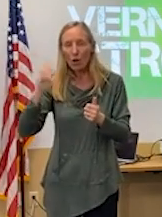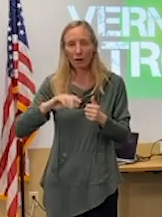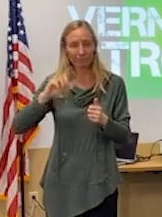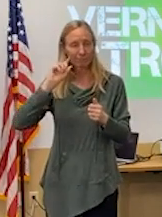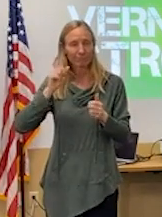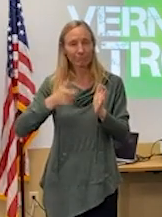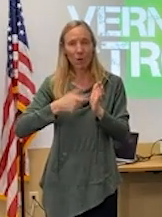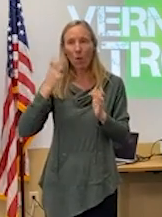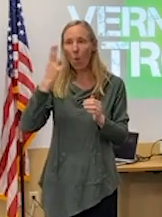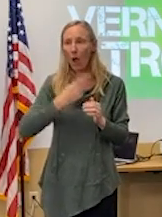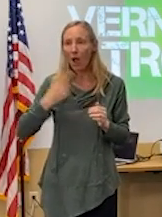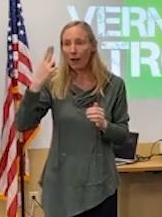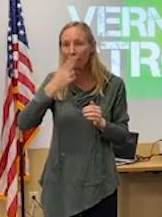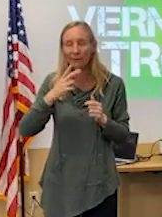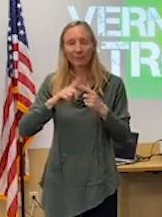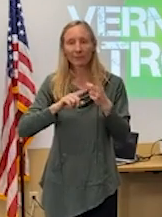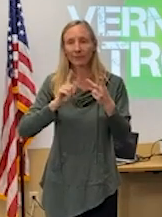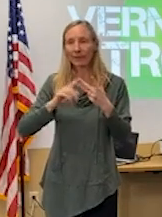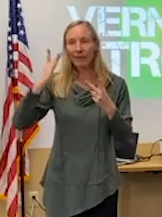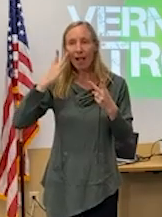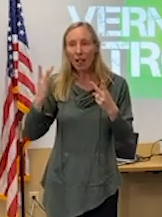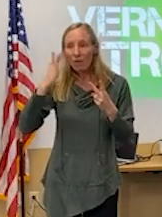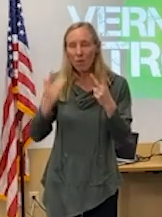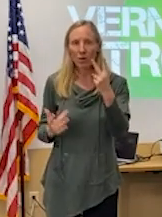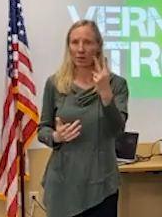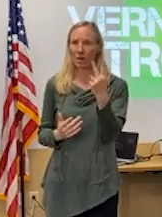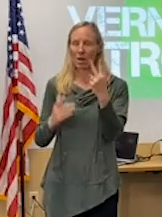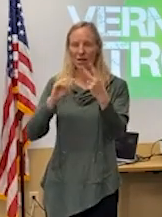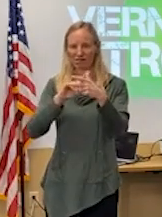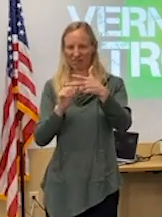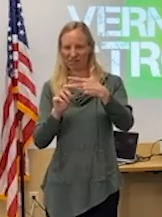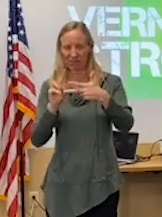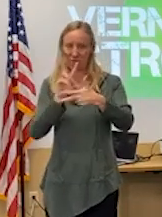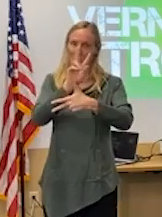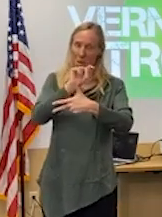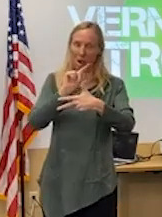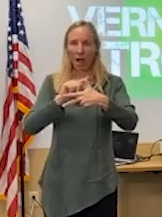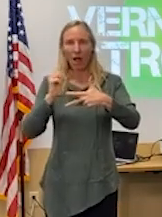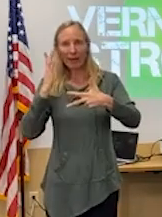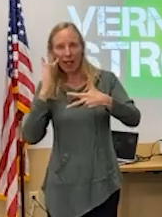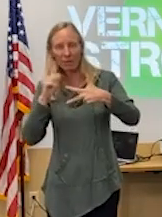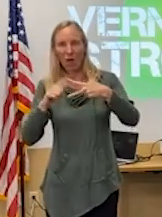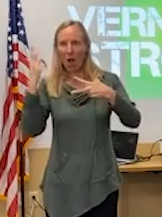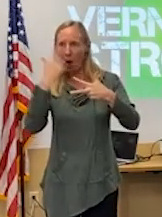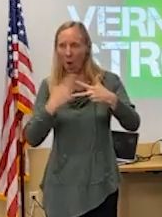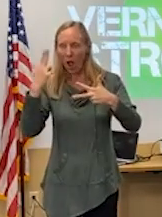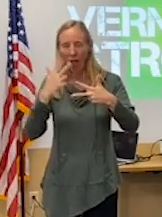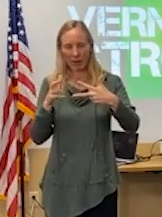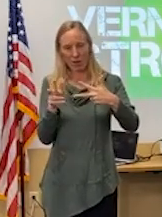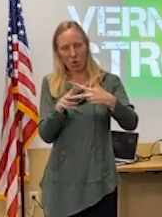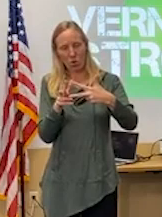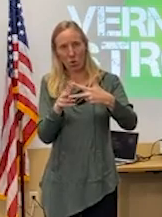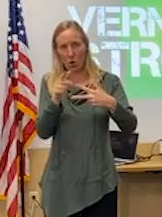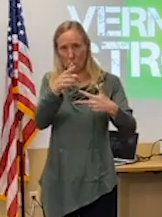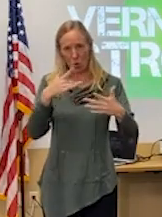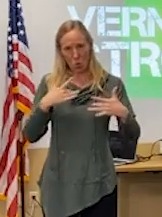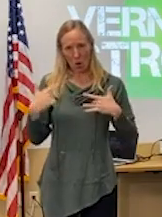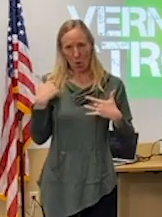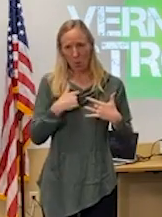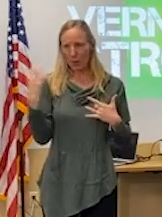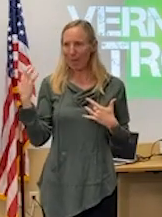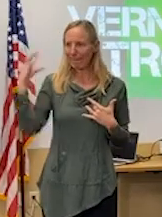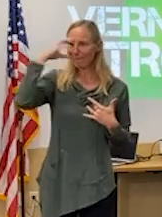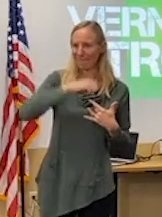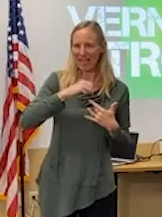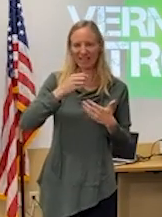then. What is your concern level or is there a concern that we might miss out on some of funding, or